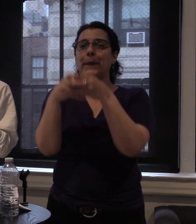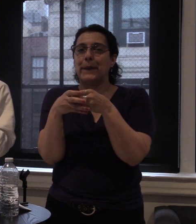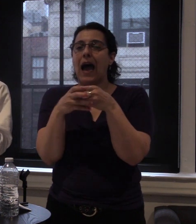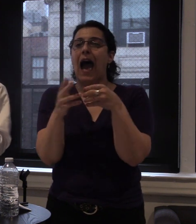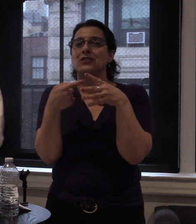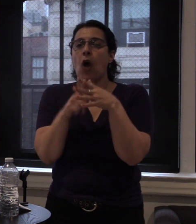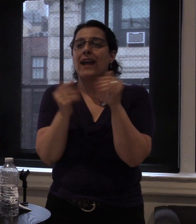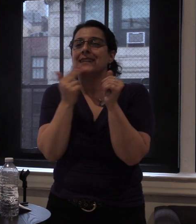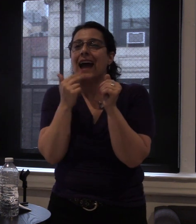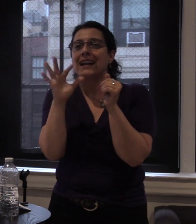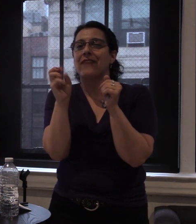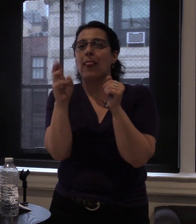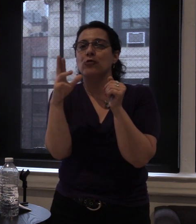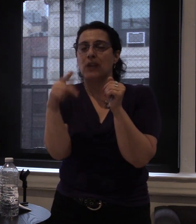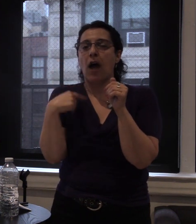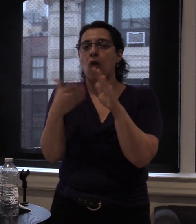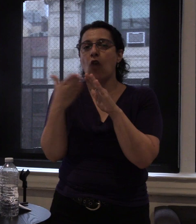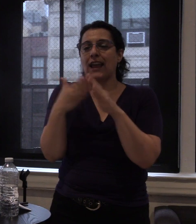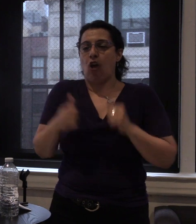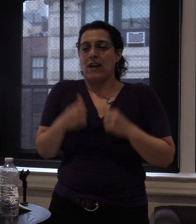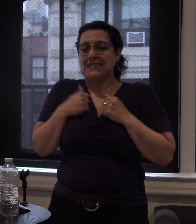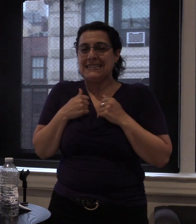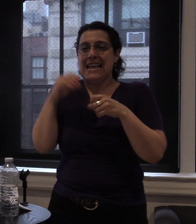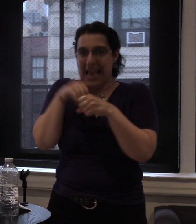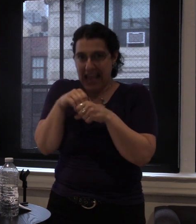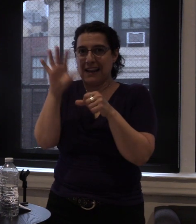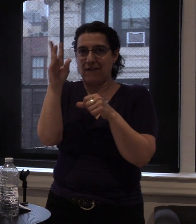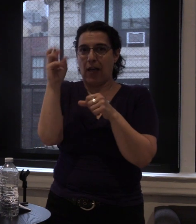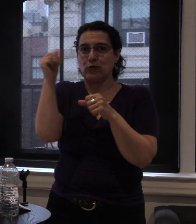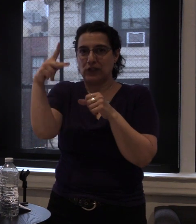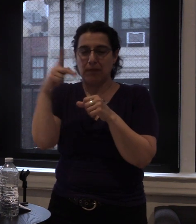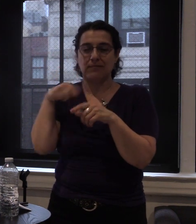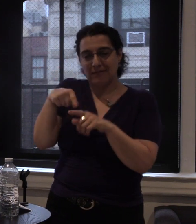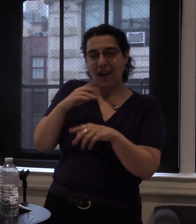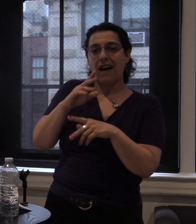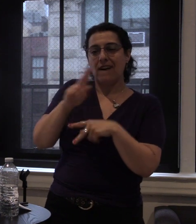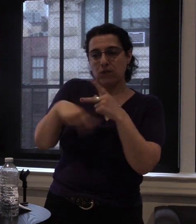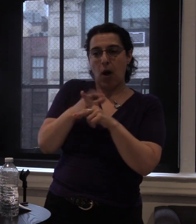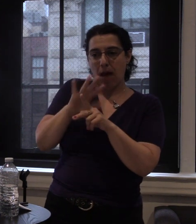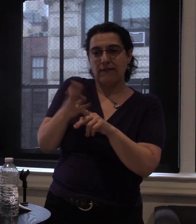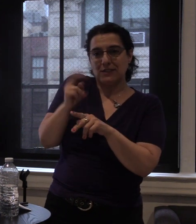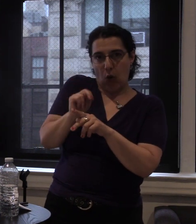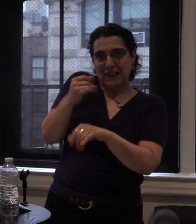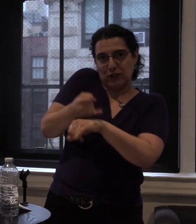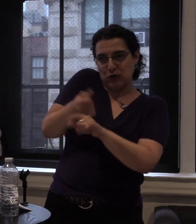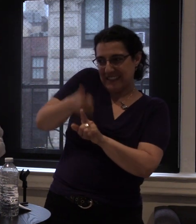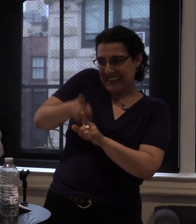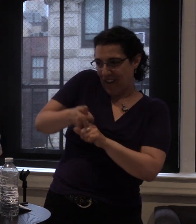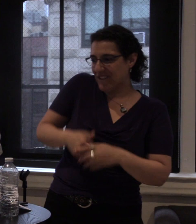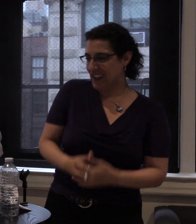here now, but basically I'm running a residency and a fellowship that is gonna be a form of institution itself.